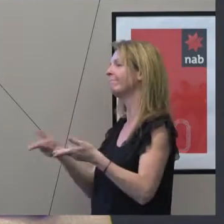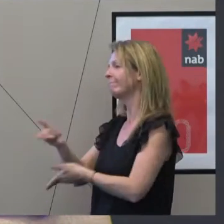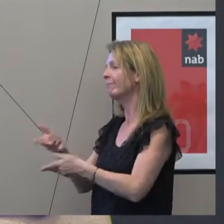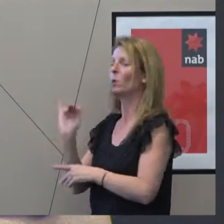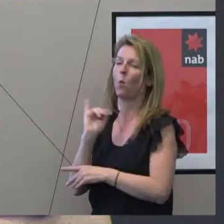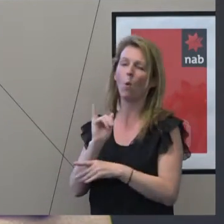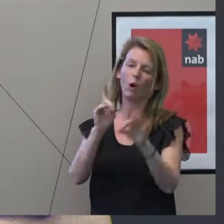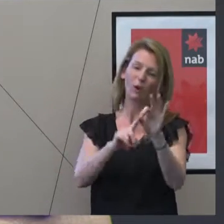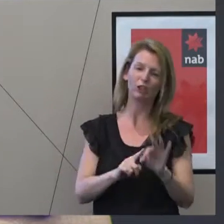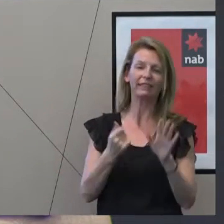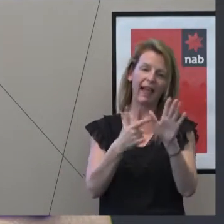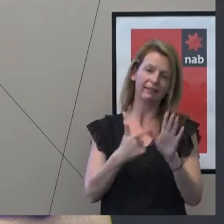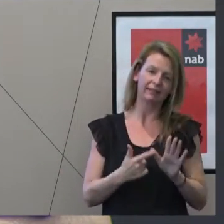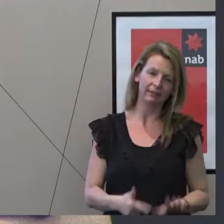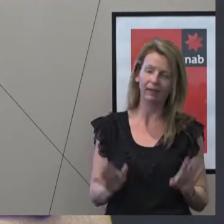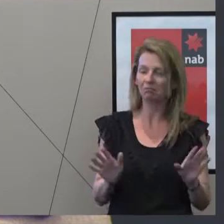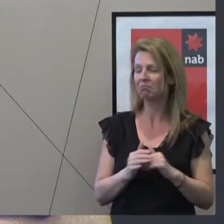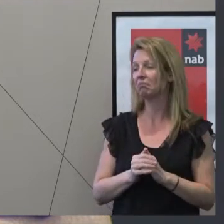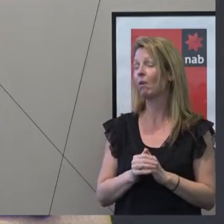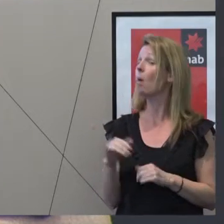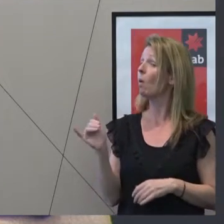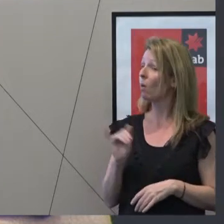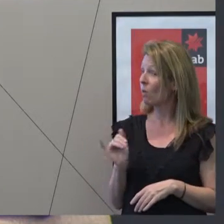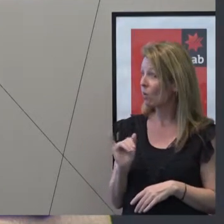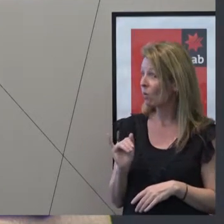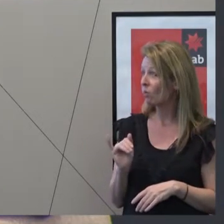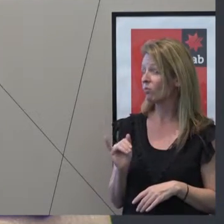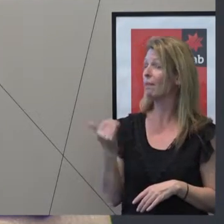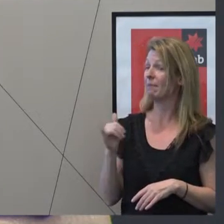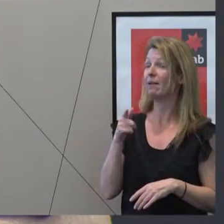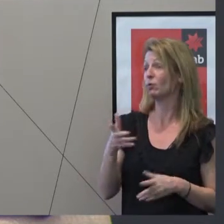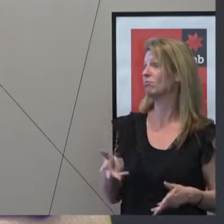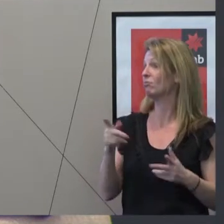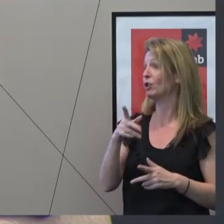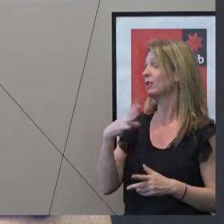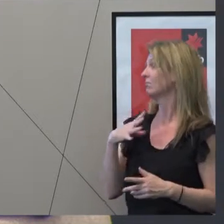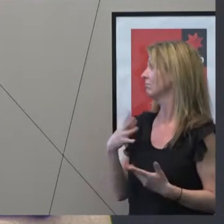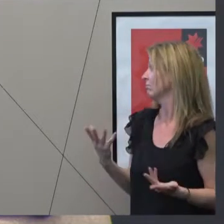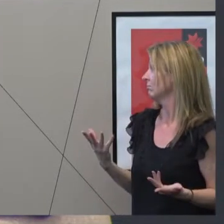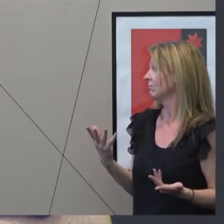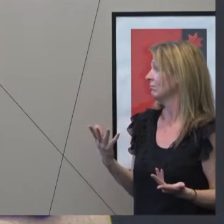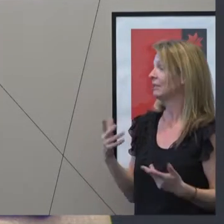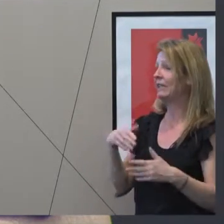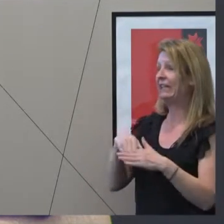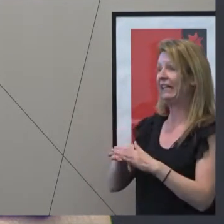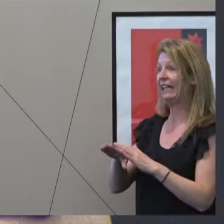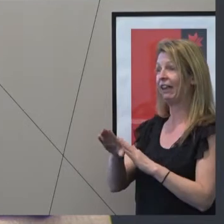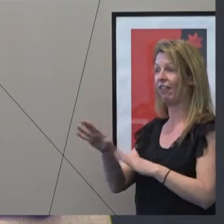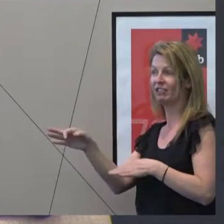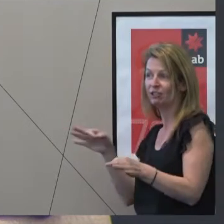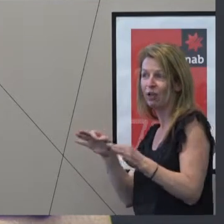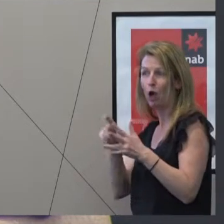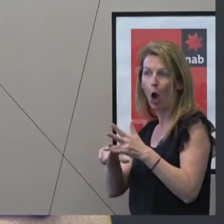questionnaires, or it may well be participating in the